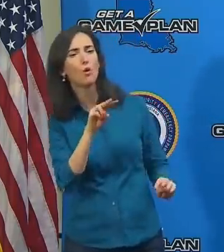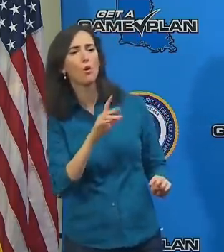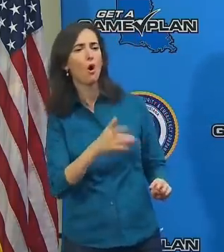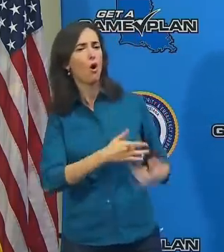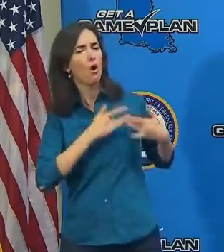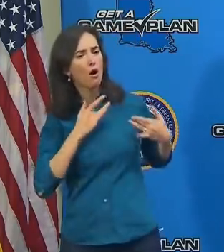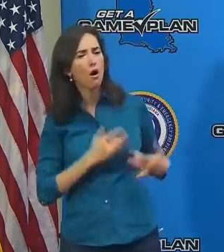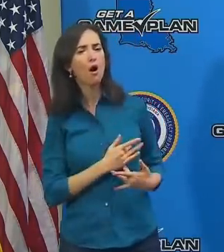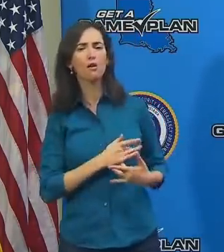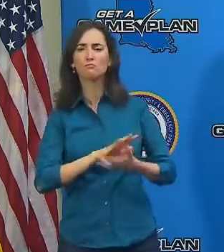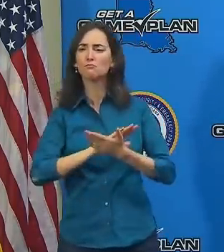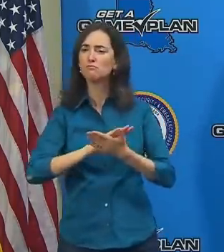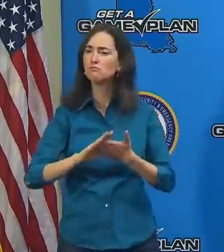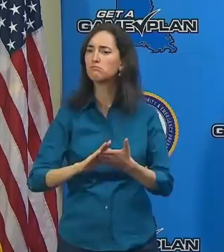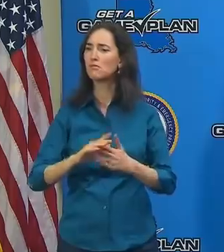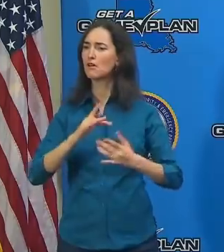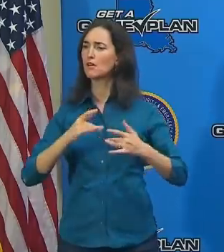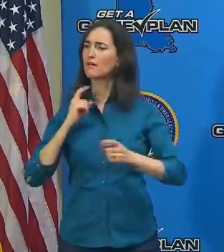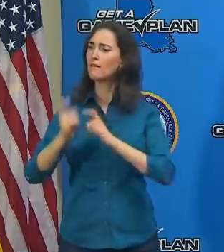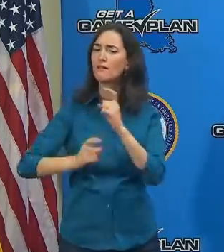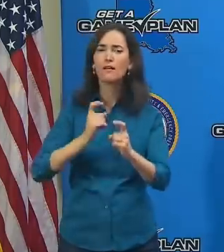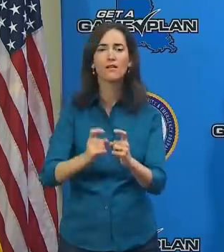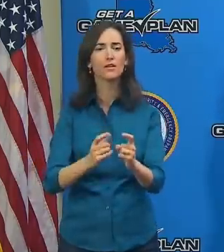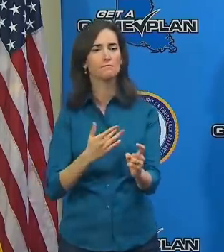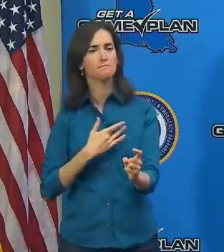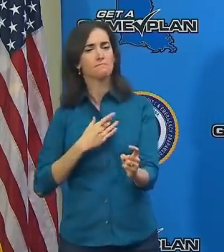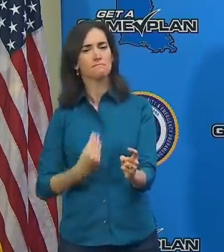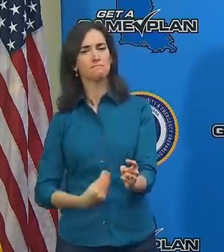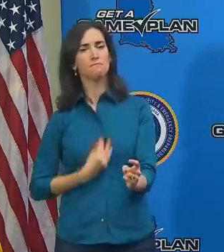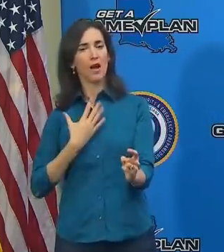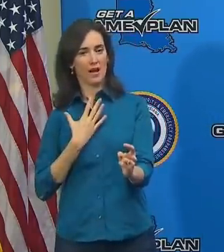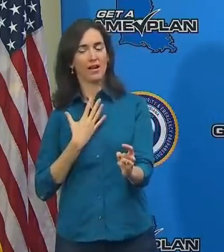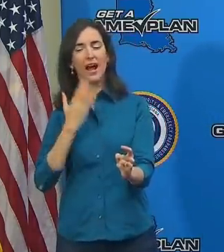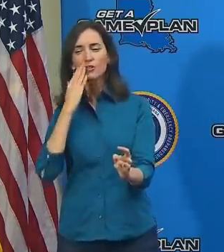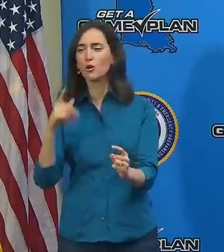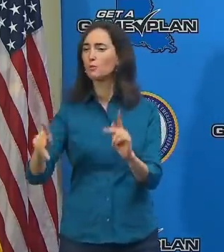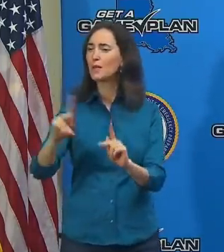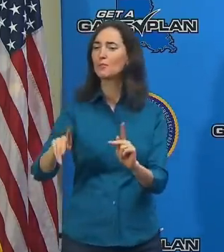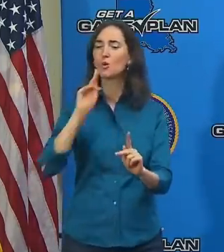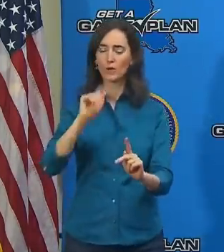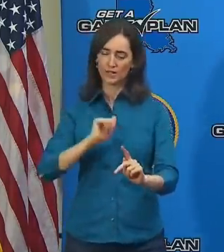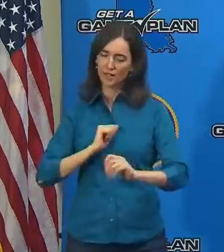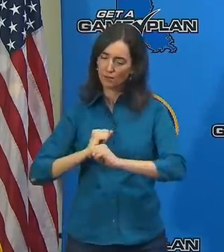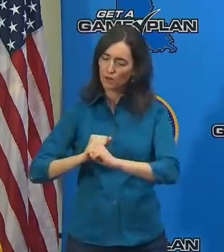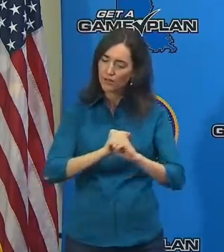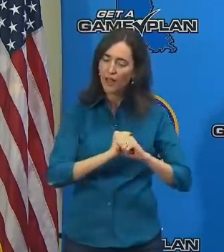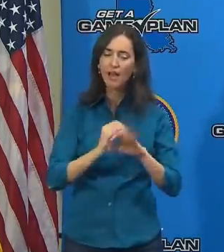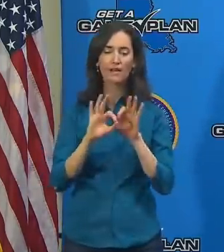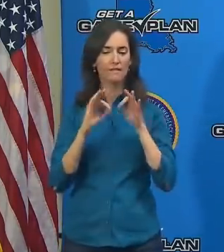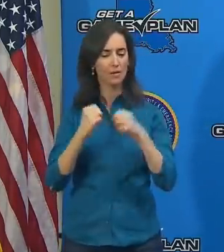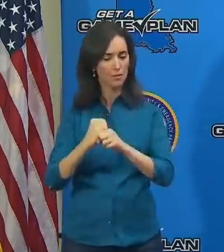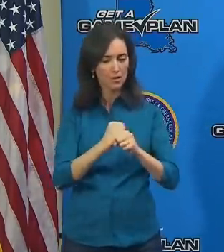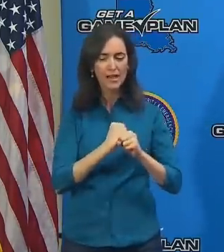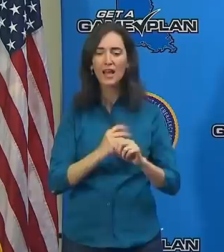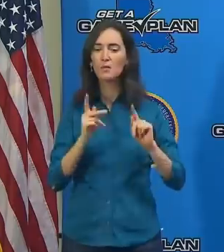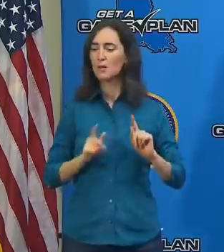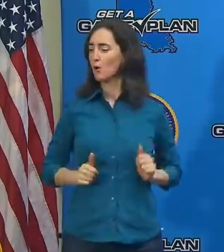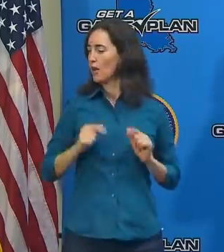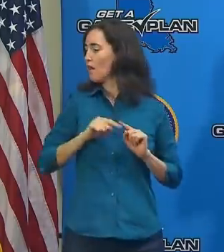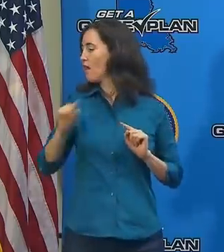and their decency and their generosity. And I know that they're going to do everything they can to protect themselves and their families and their